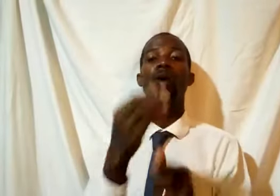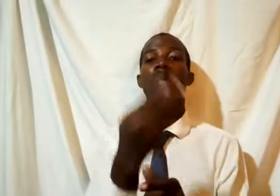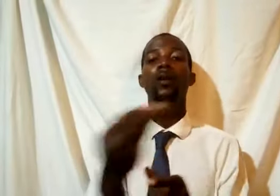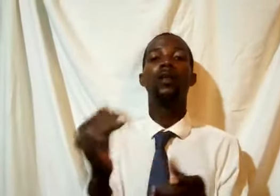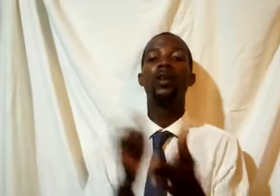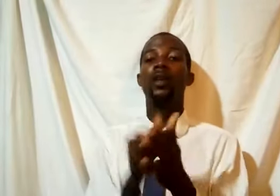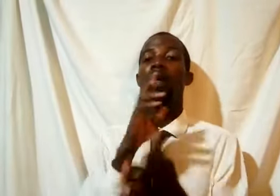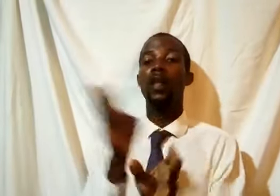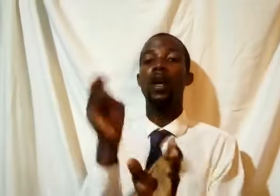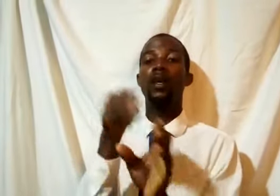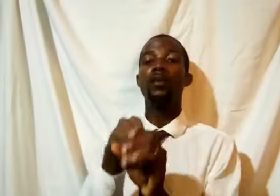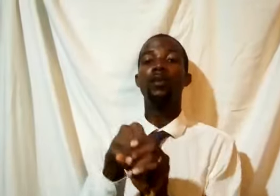shared. Example: